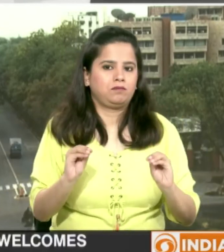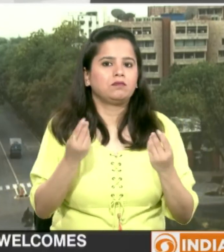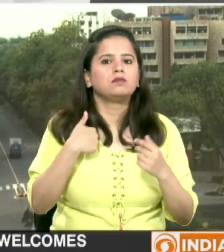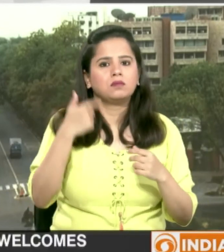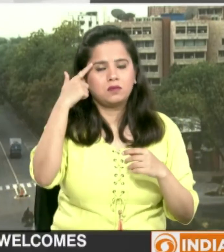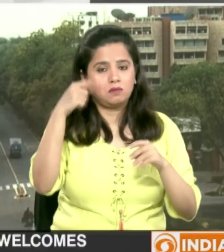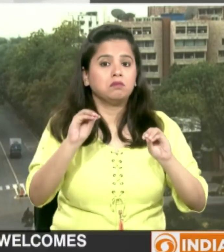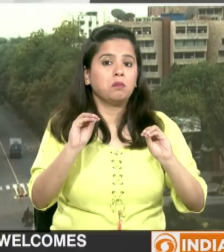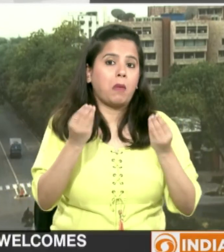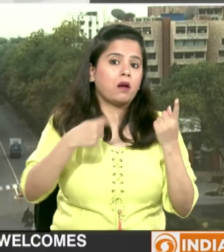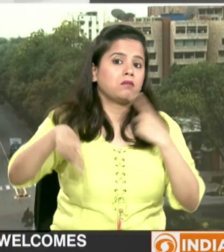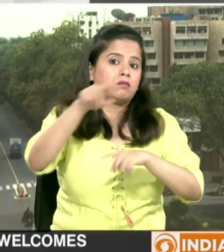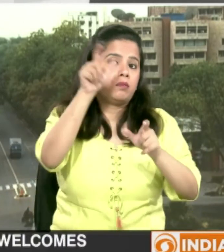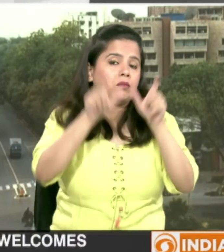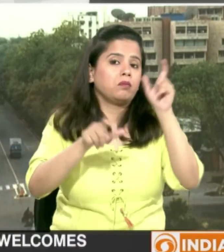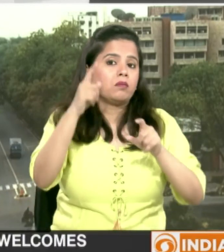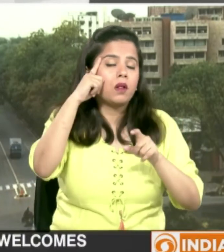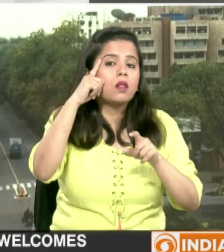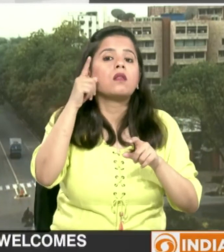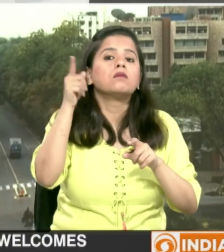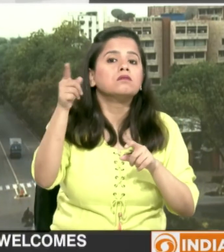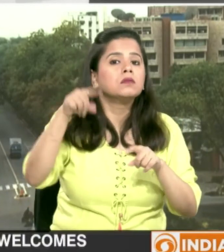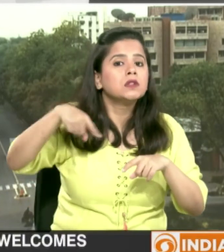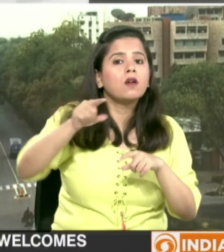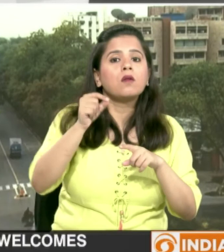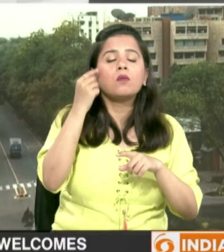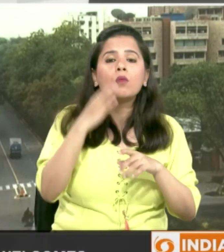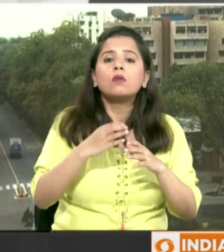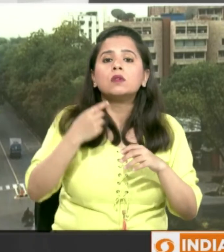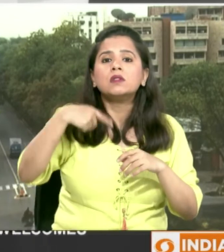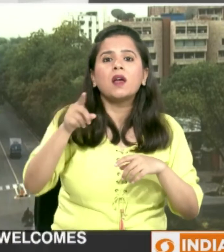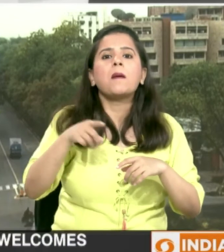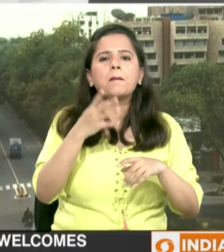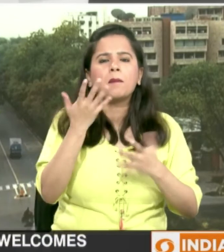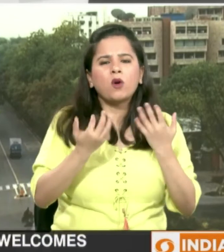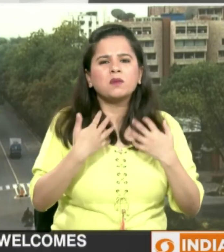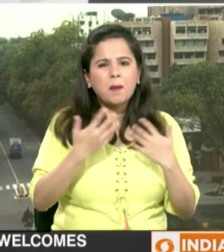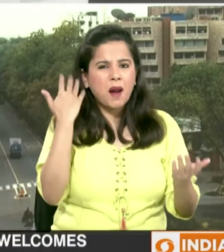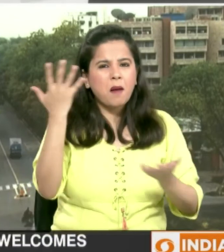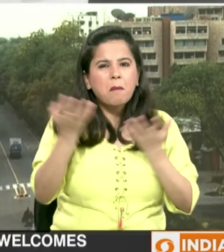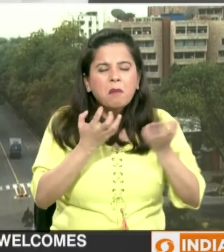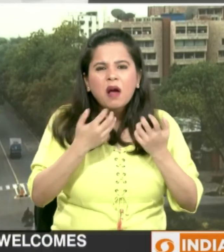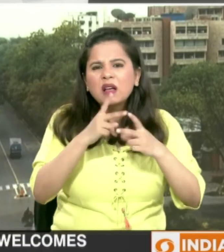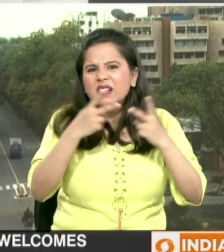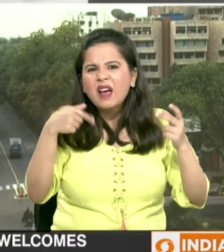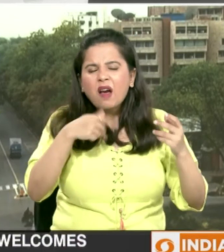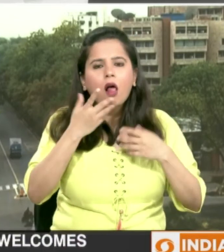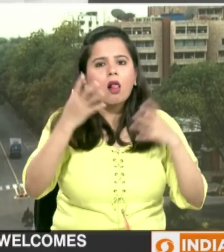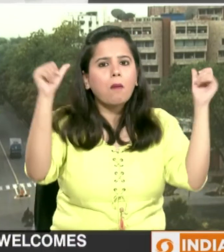ultimately increase the which will ultimately bring consumers back into the market and will bring the pent